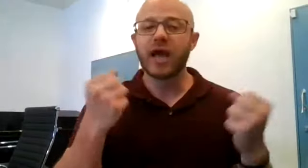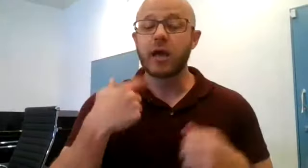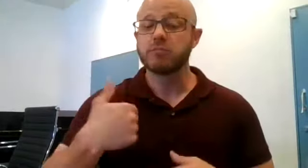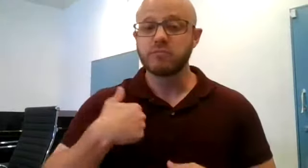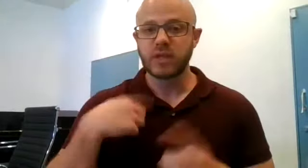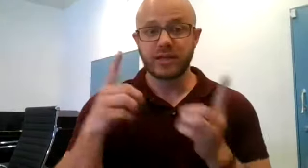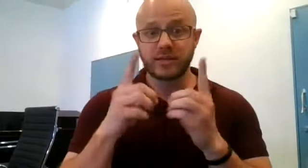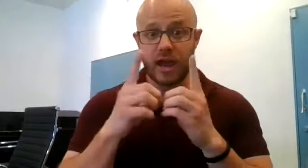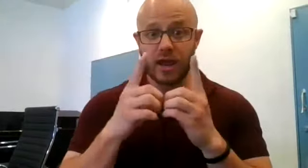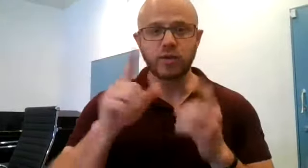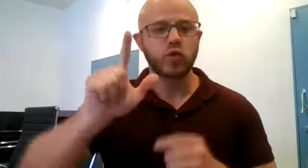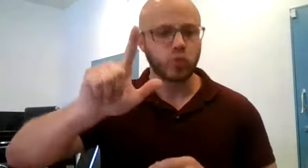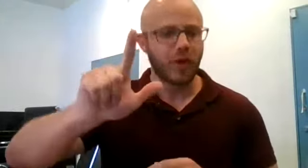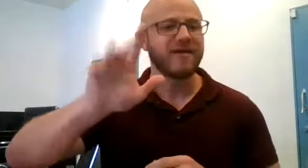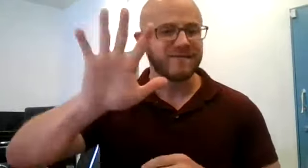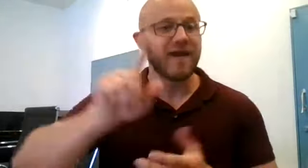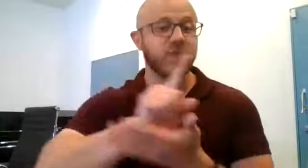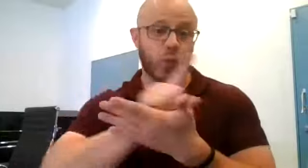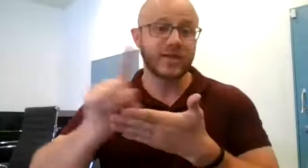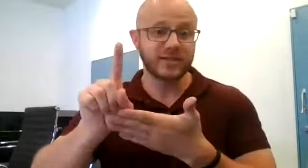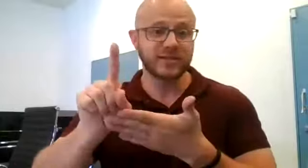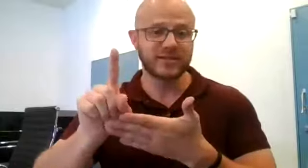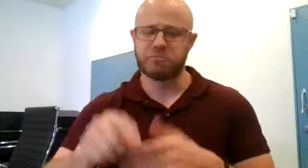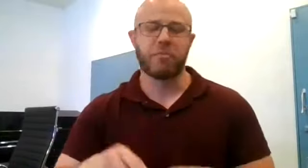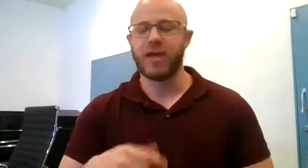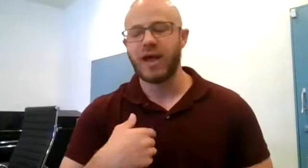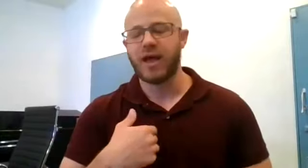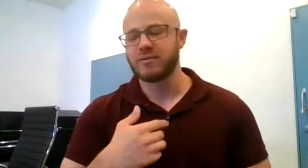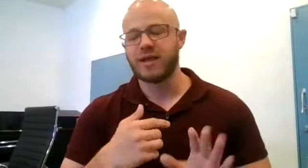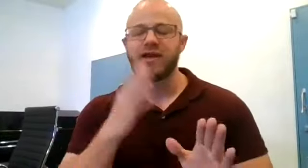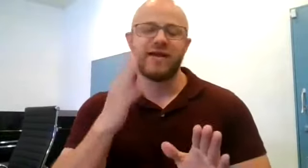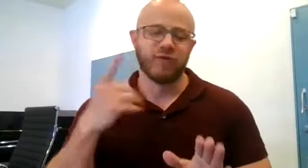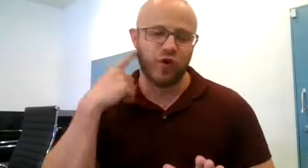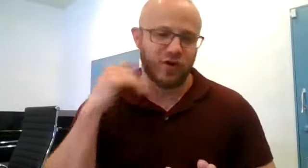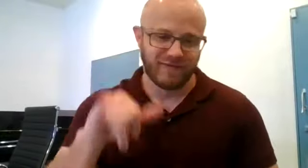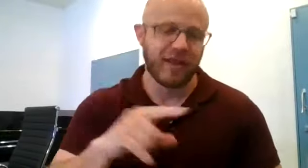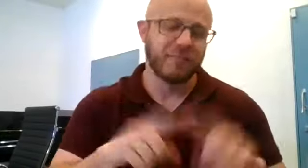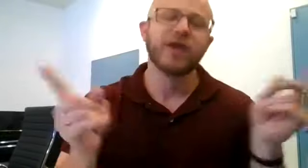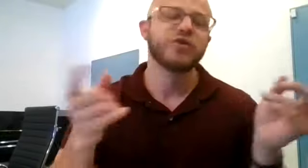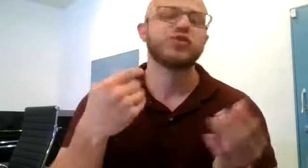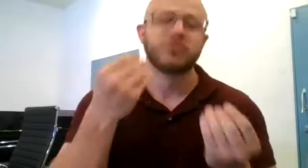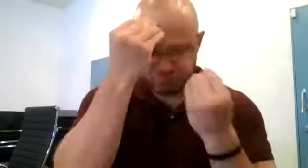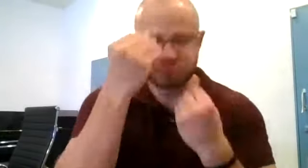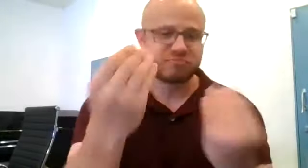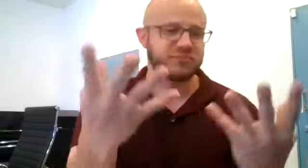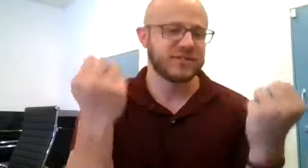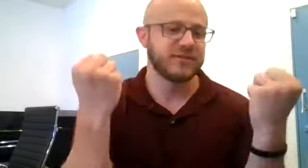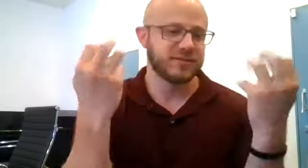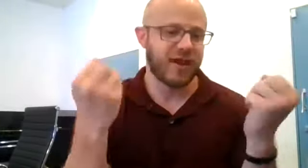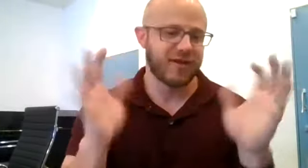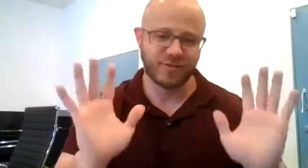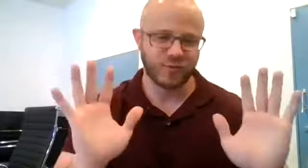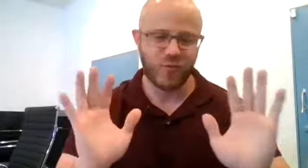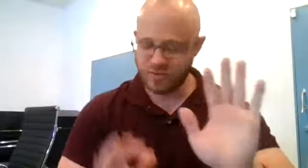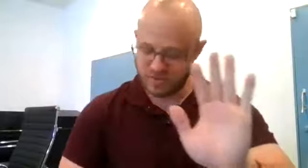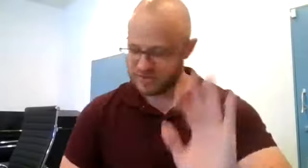Some will sign, I've been dating 25 weeks. I've never heard anybody do that, but we're practicing